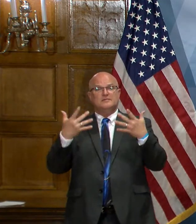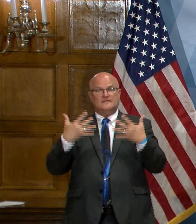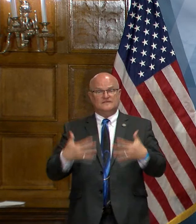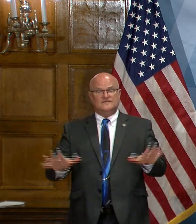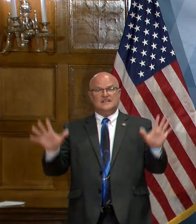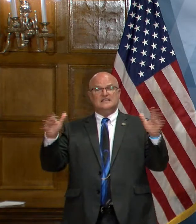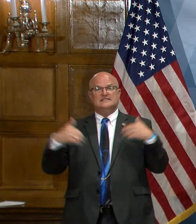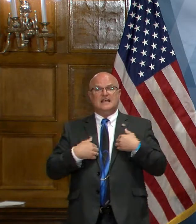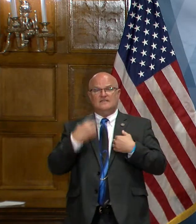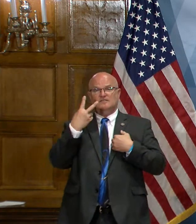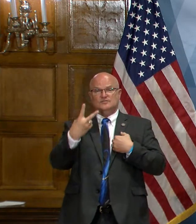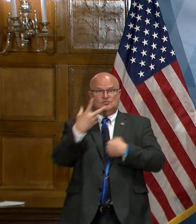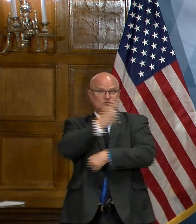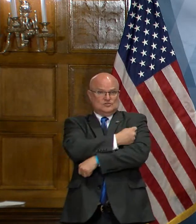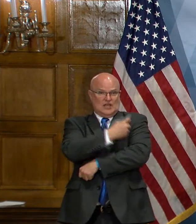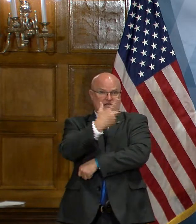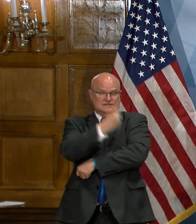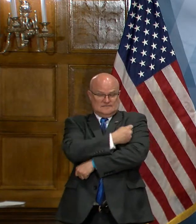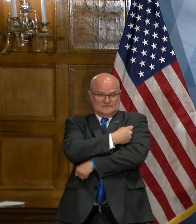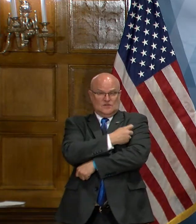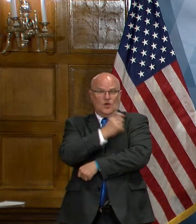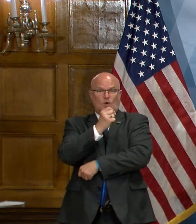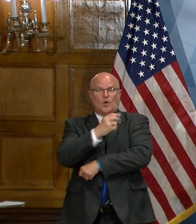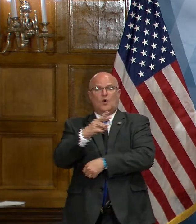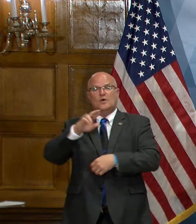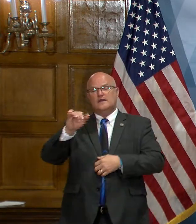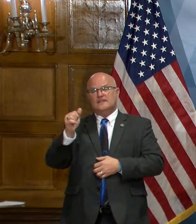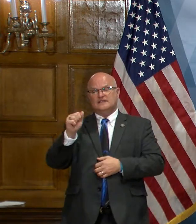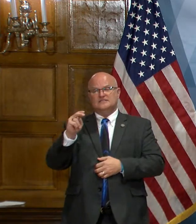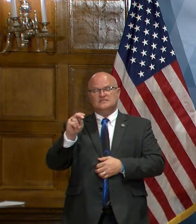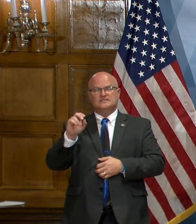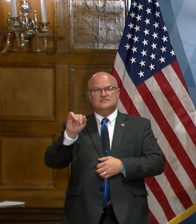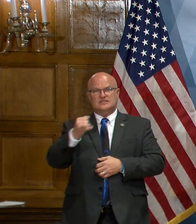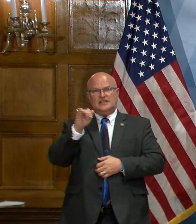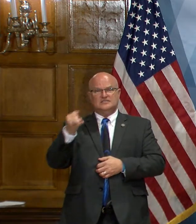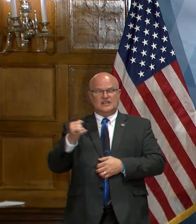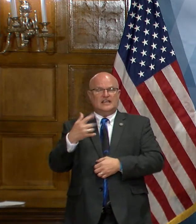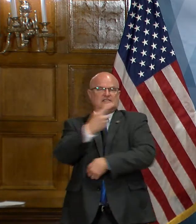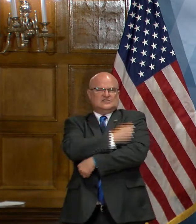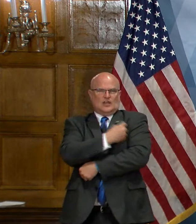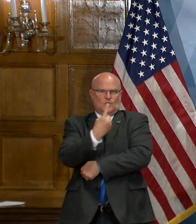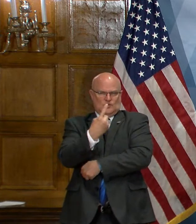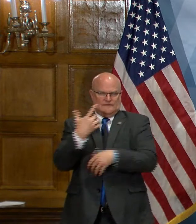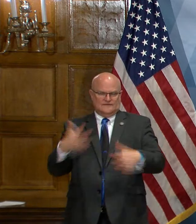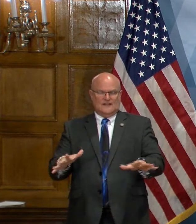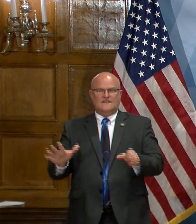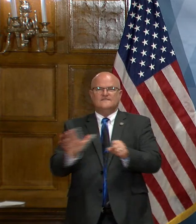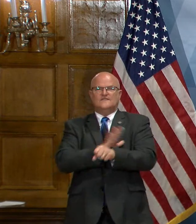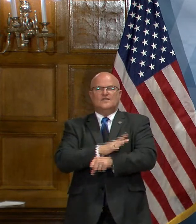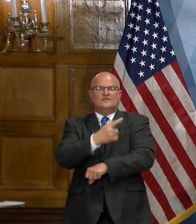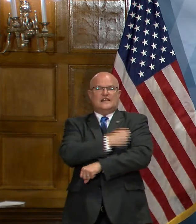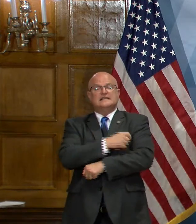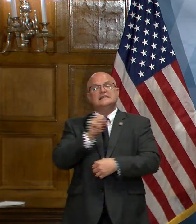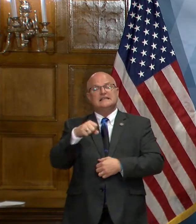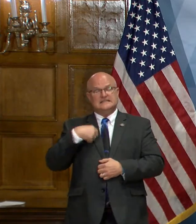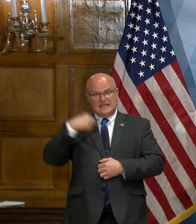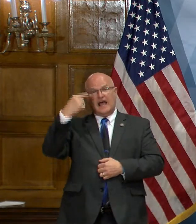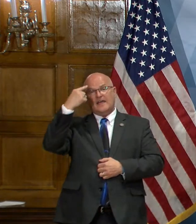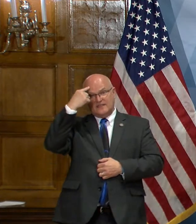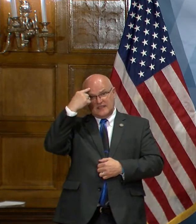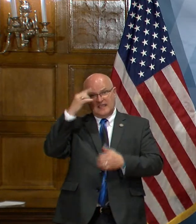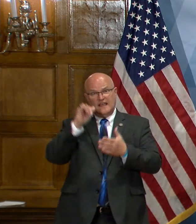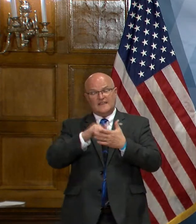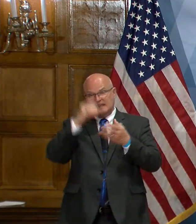had both shots, or if in the case of the Janssen, they've had 1 shot and they're considered fully vaccinated. And yes, I think